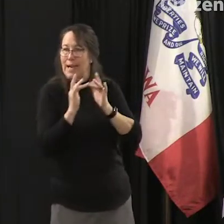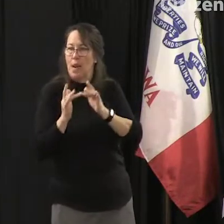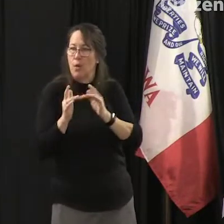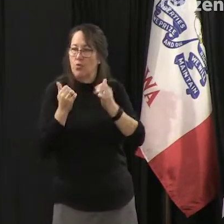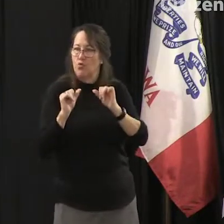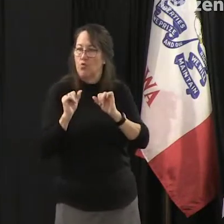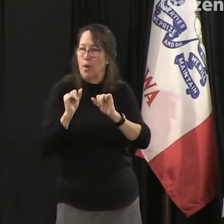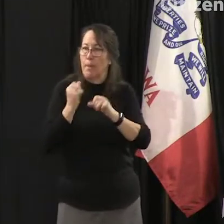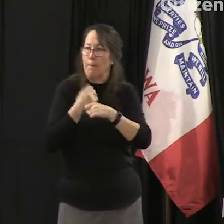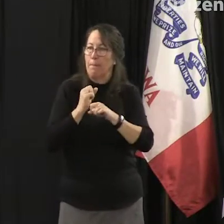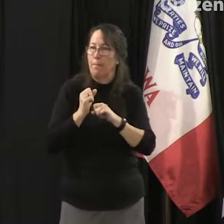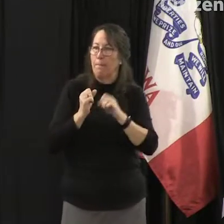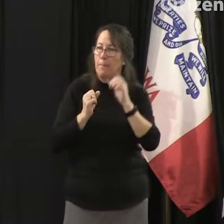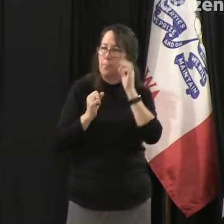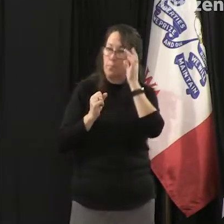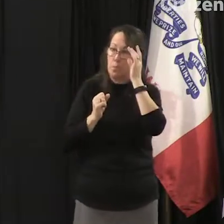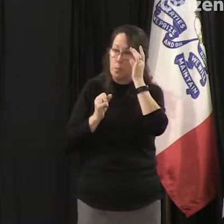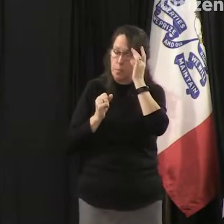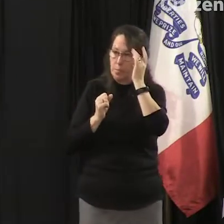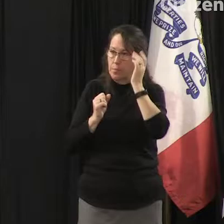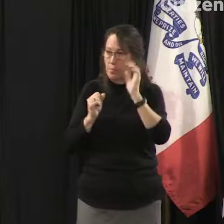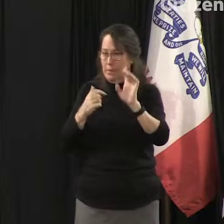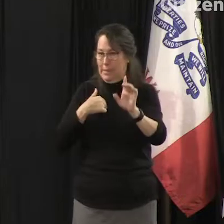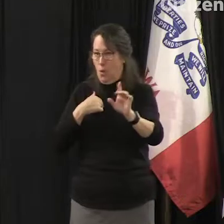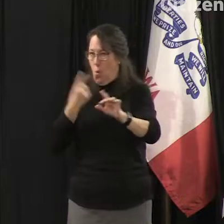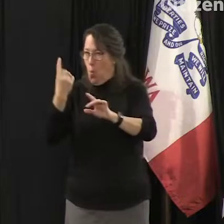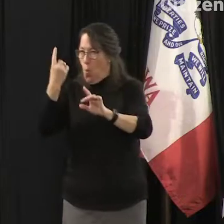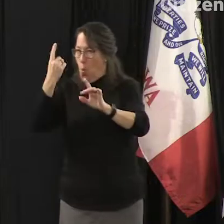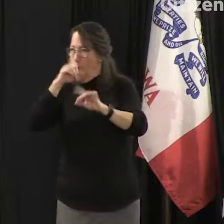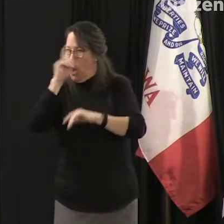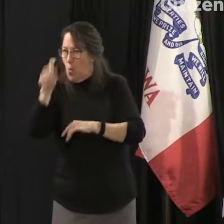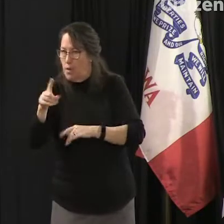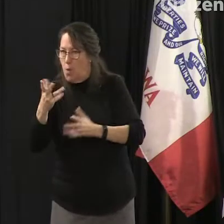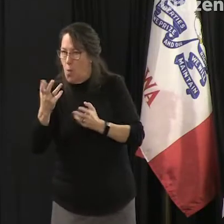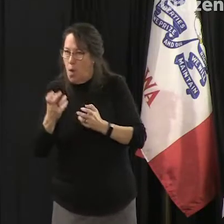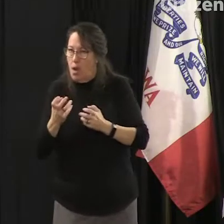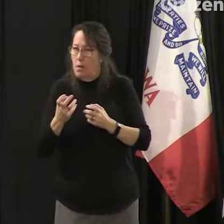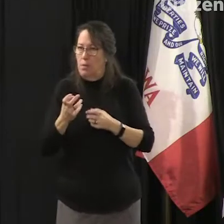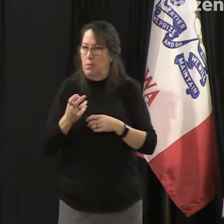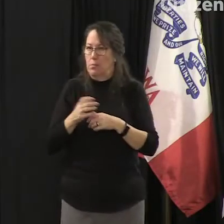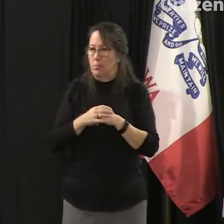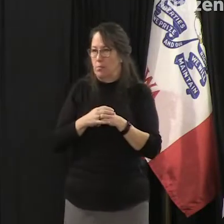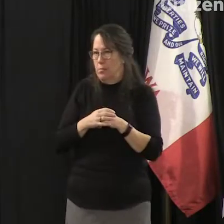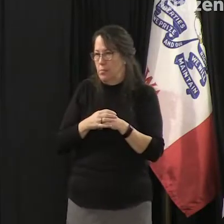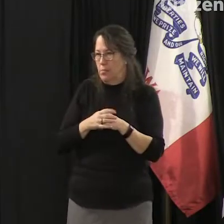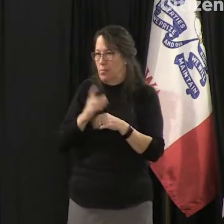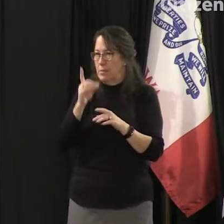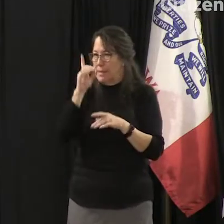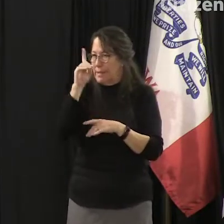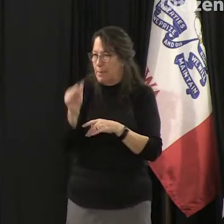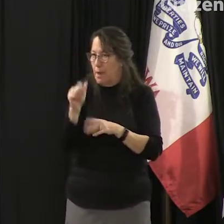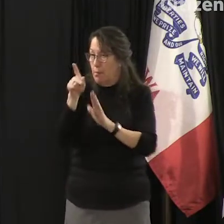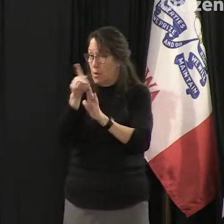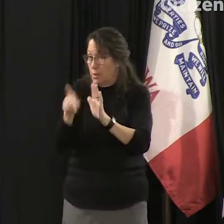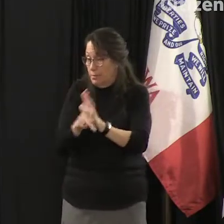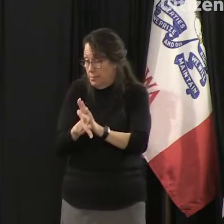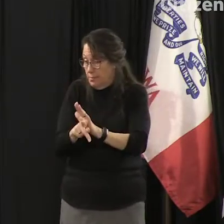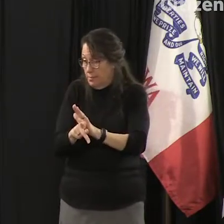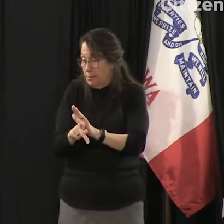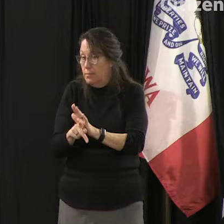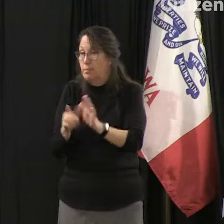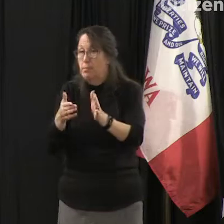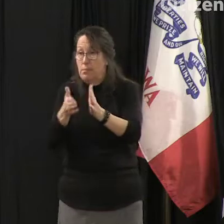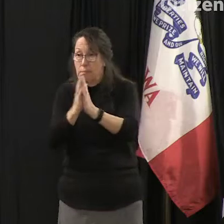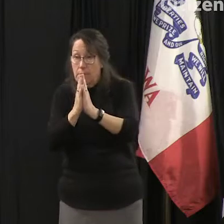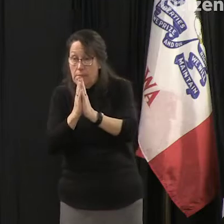and stuff, but I've been singularly unsuccessful in getting at least one question asked on disability policy. And here's